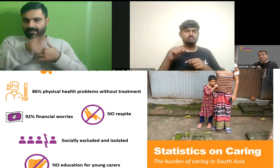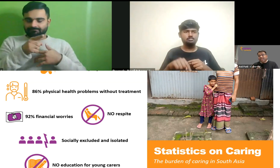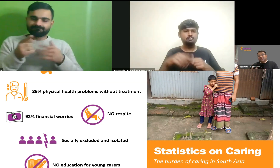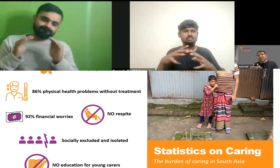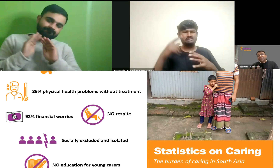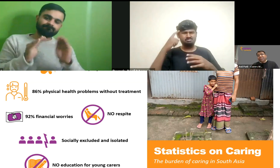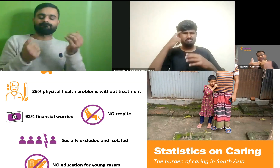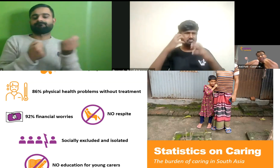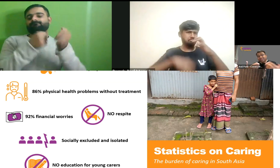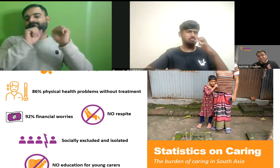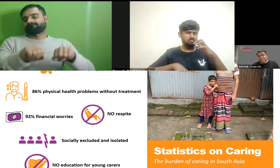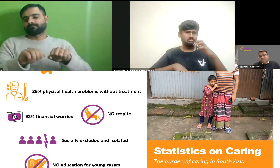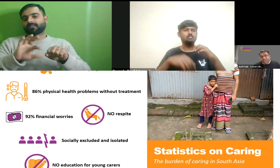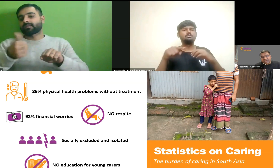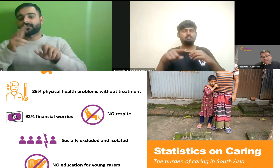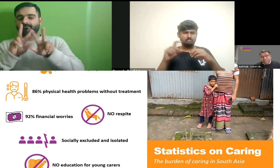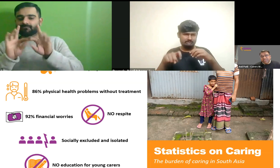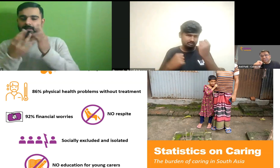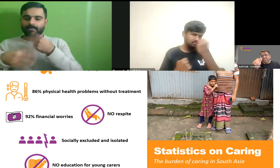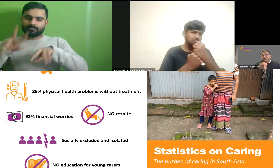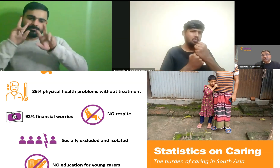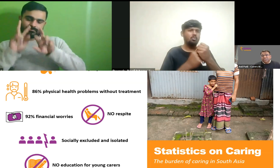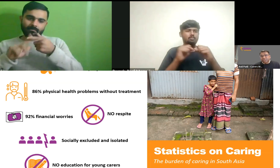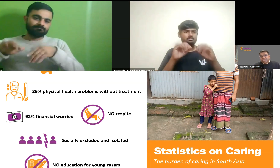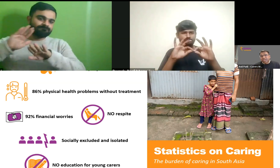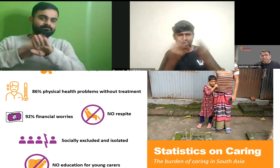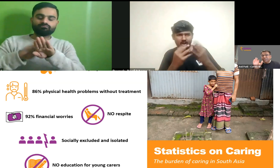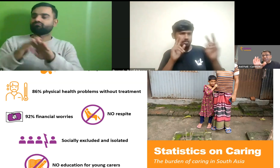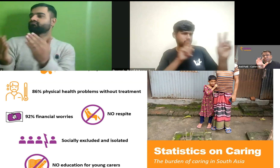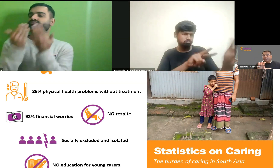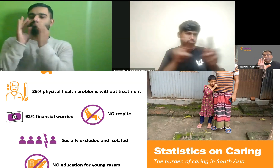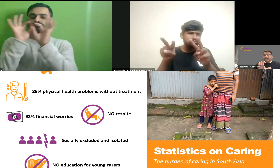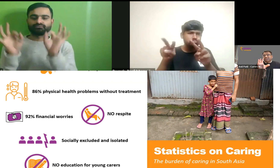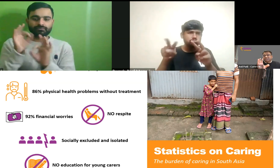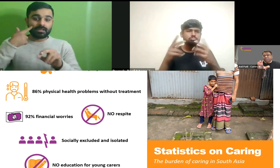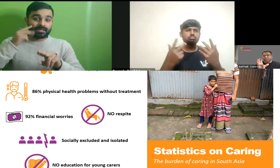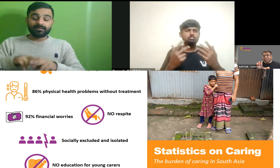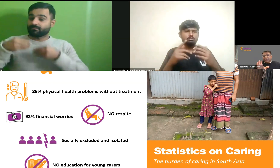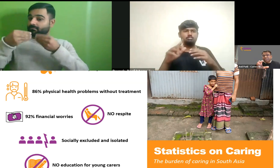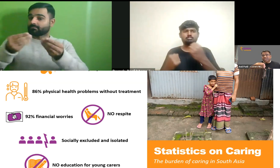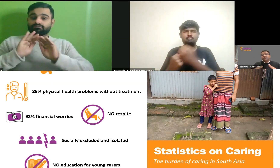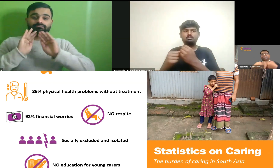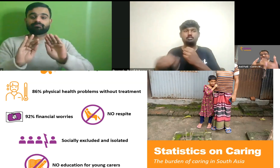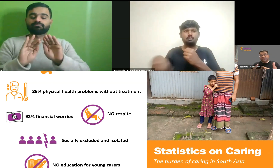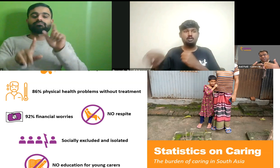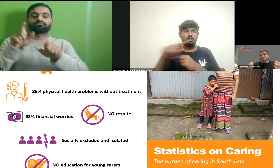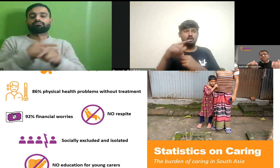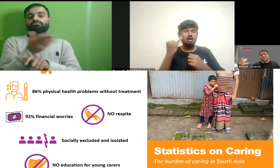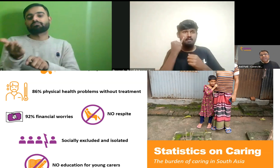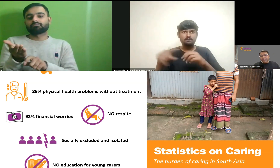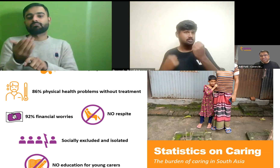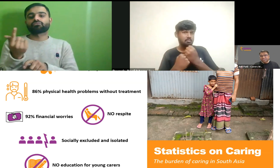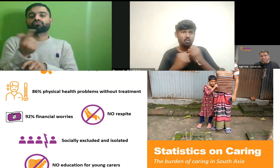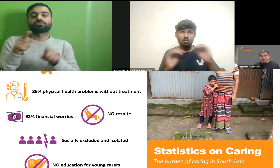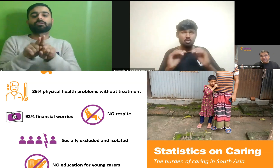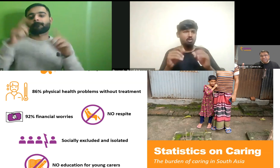support. Other side, family carers are having that experience. There is no support. If we don't provide the support to them, they would become the users